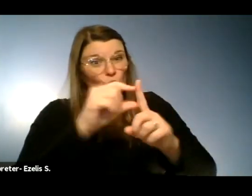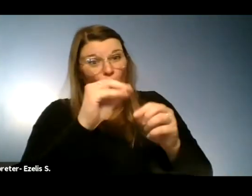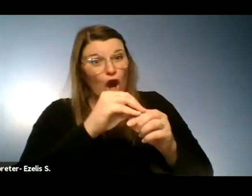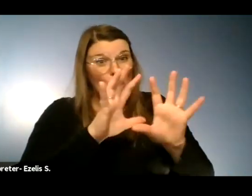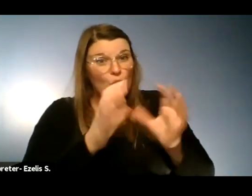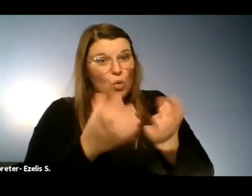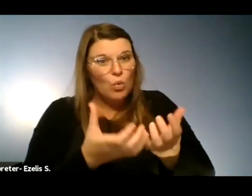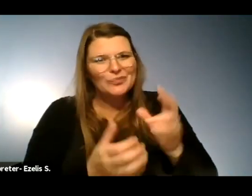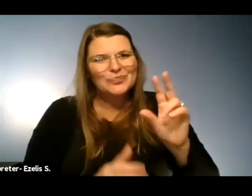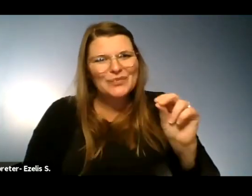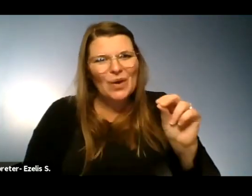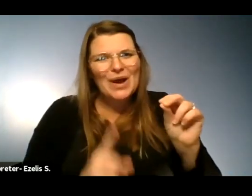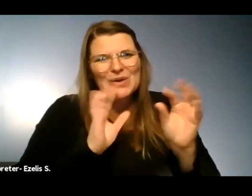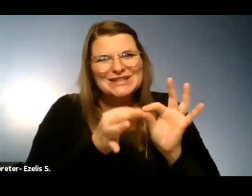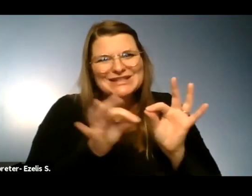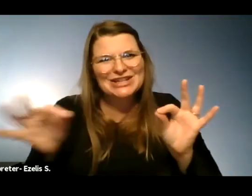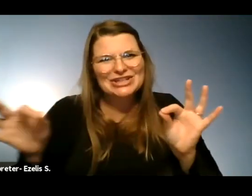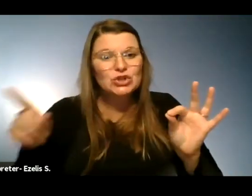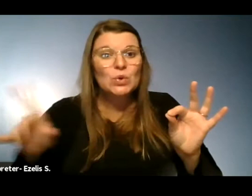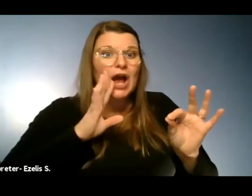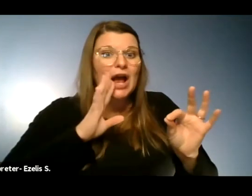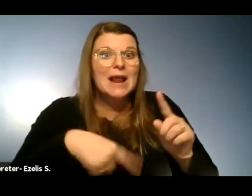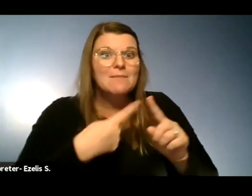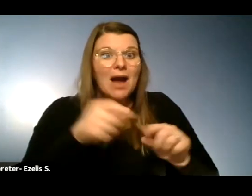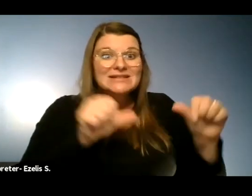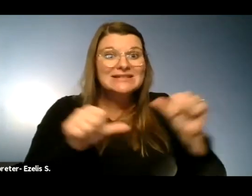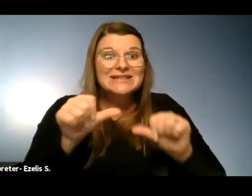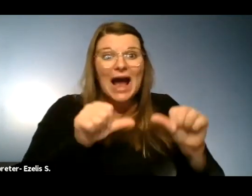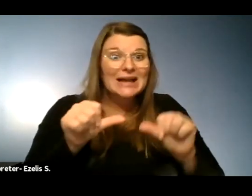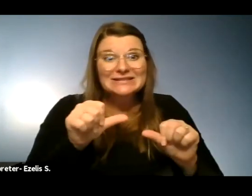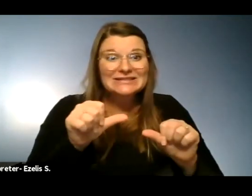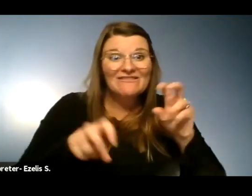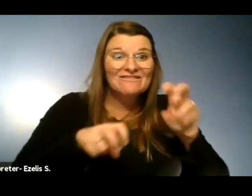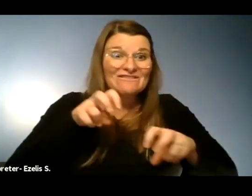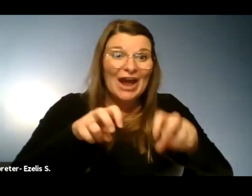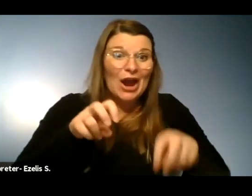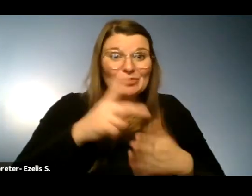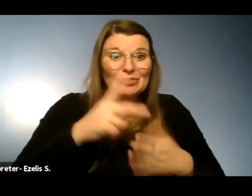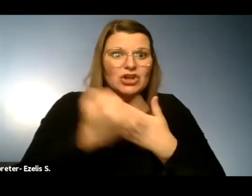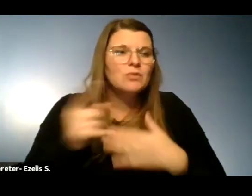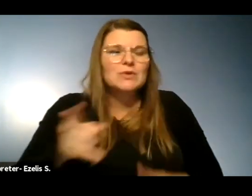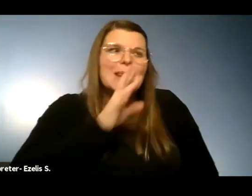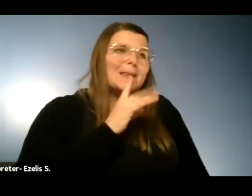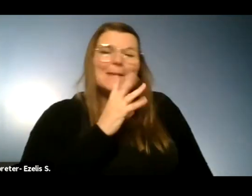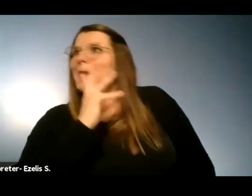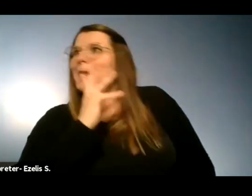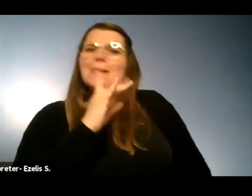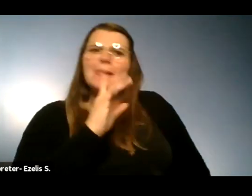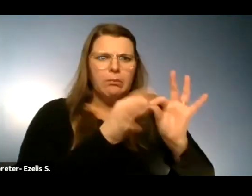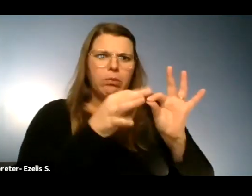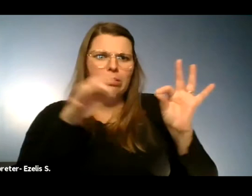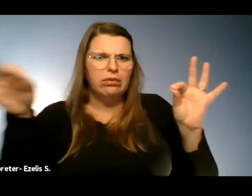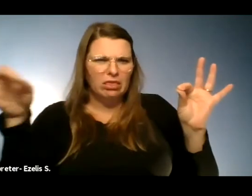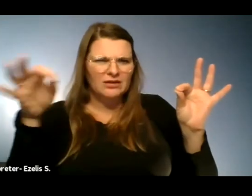It actually was a sentence. She was talking about her science fair project, but she was speaking so fast, it sounded like